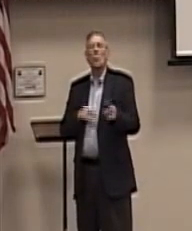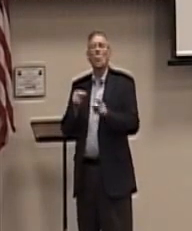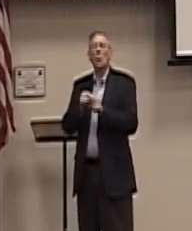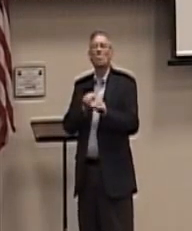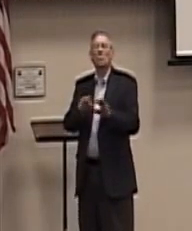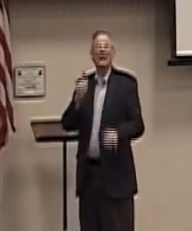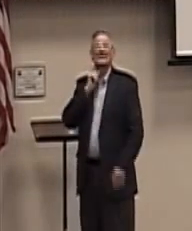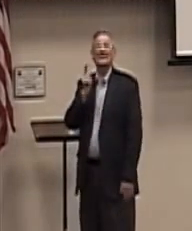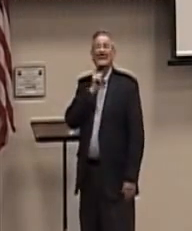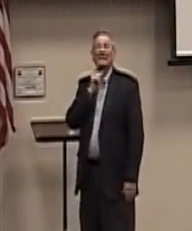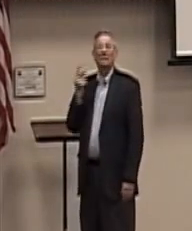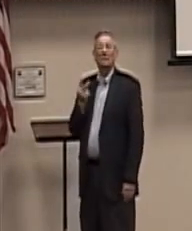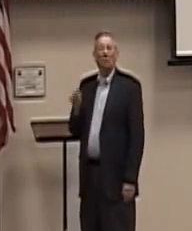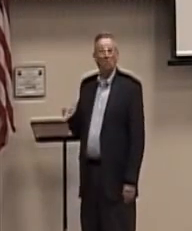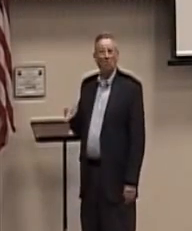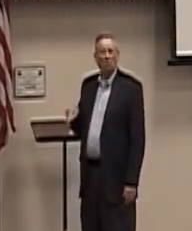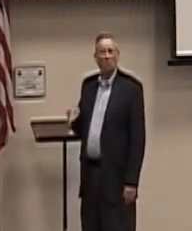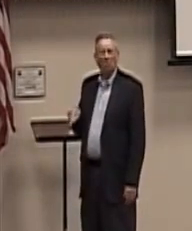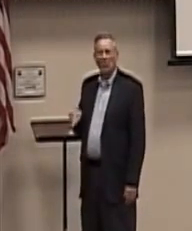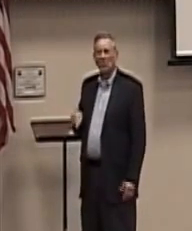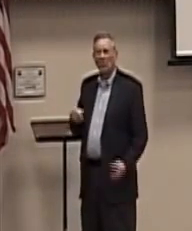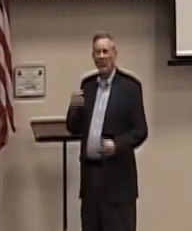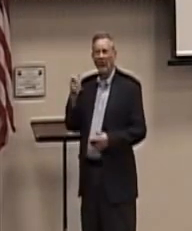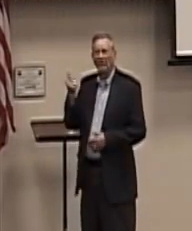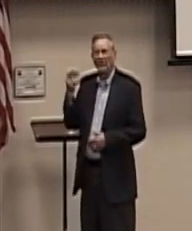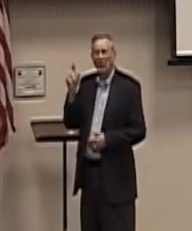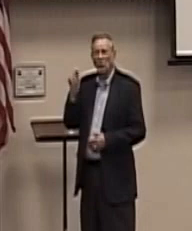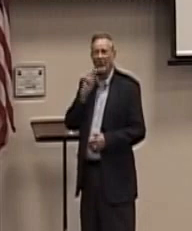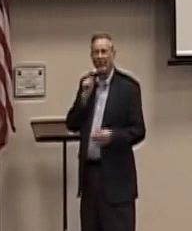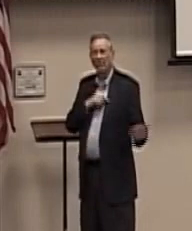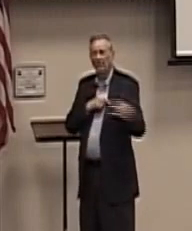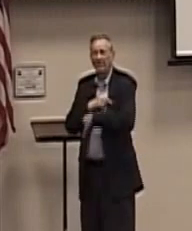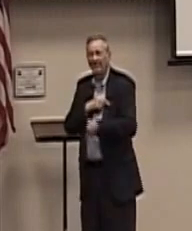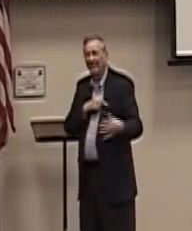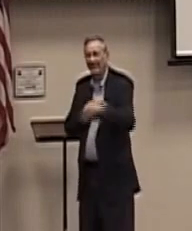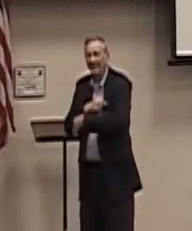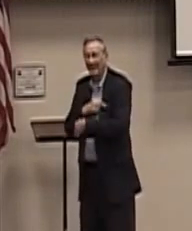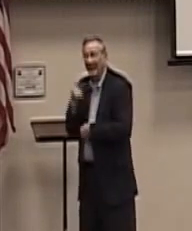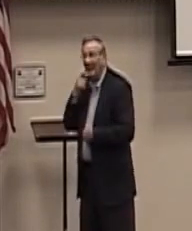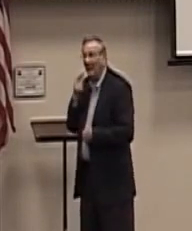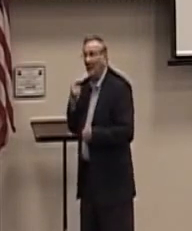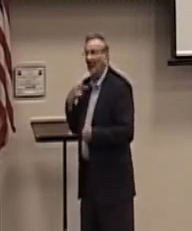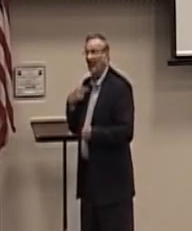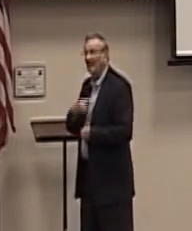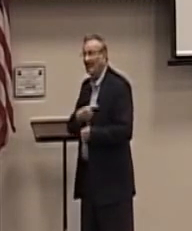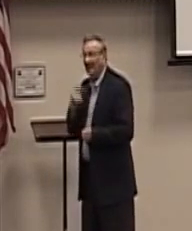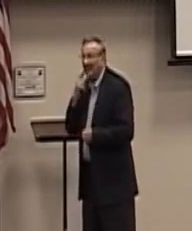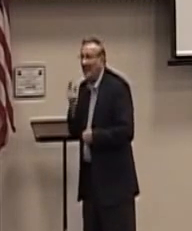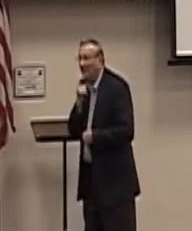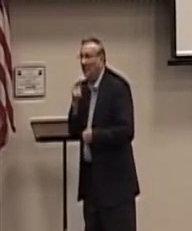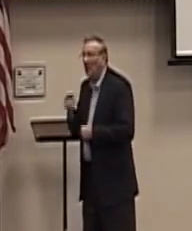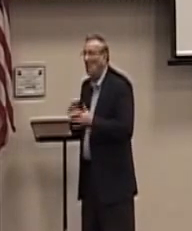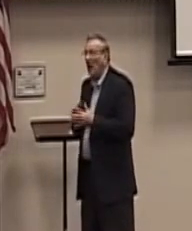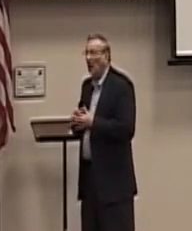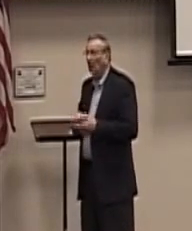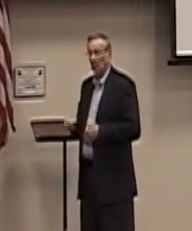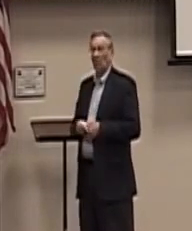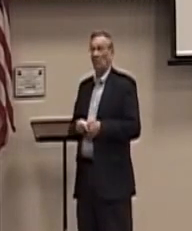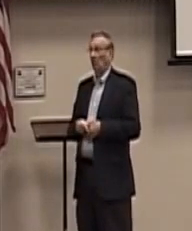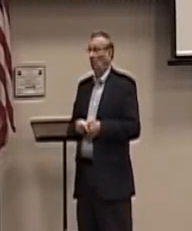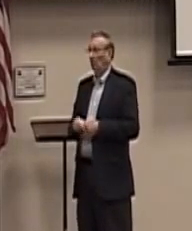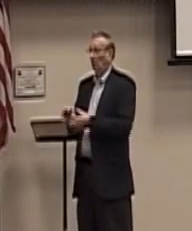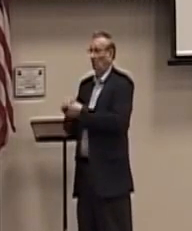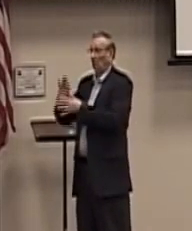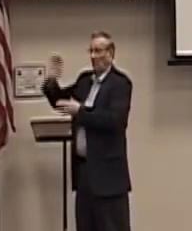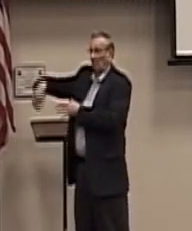that a deaf couple is there. And so about 15 to 20 deaf came to meet them. And Mike and Kim quickly broke off from